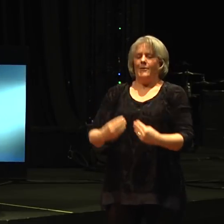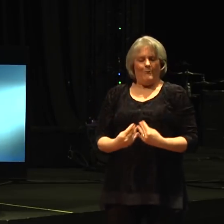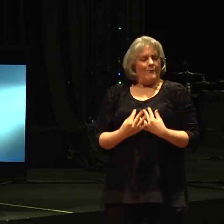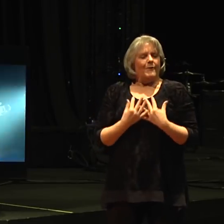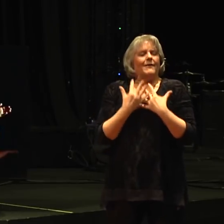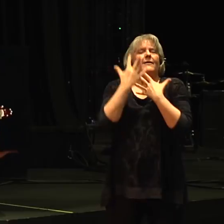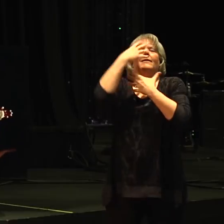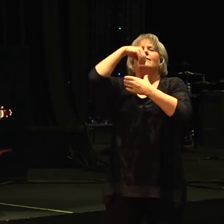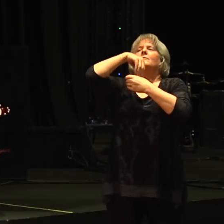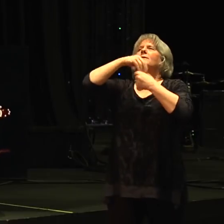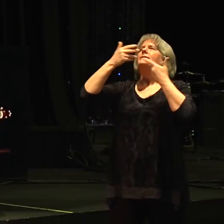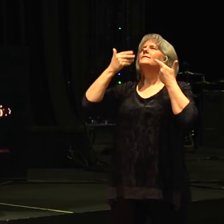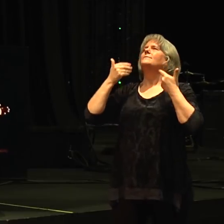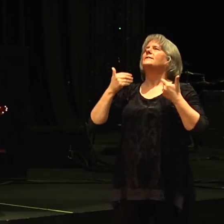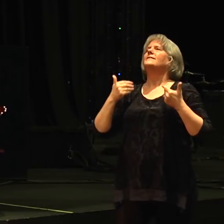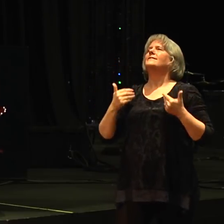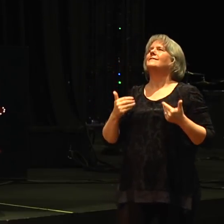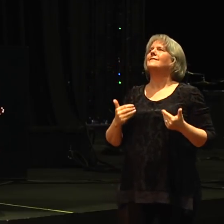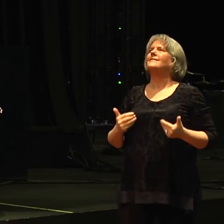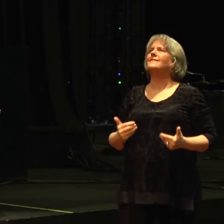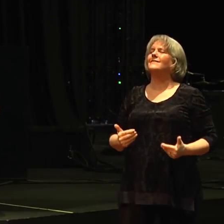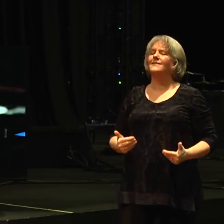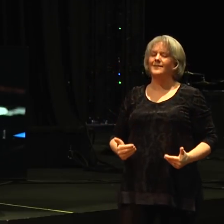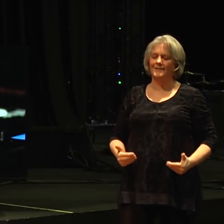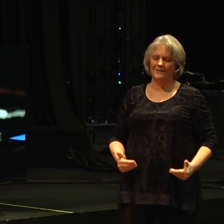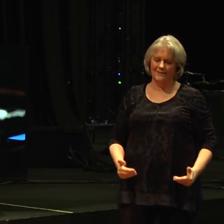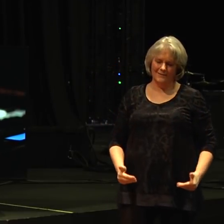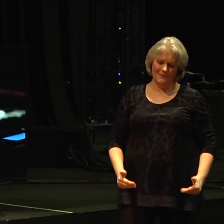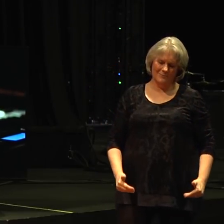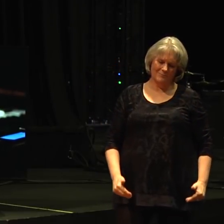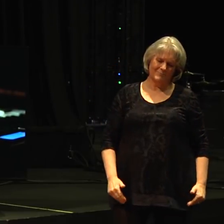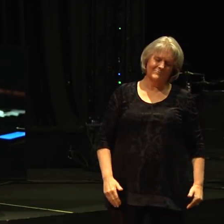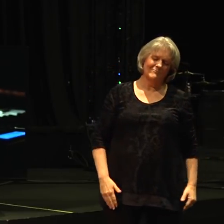faith rise up in me.